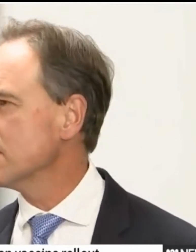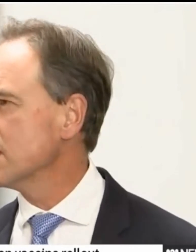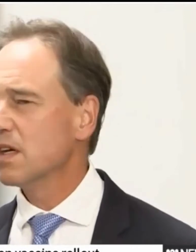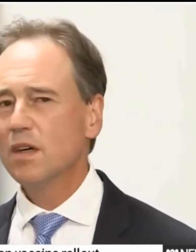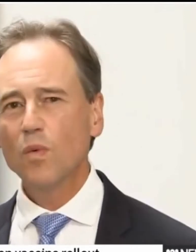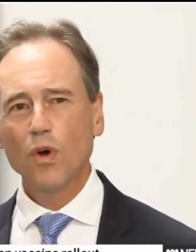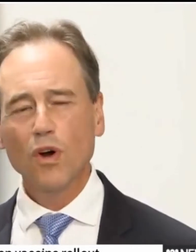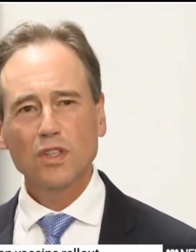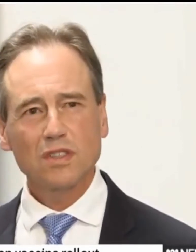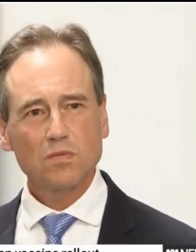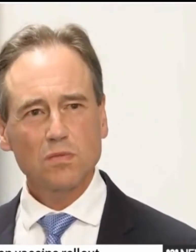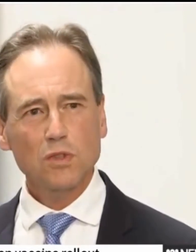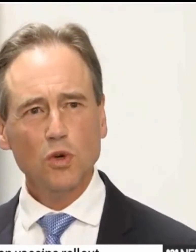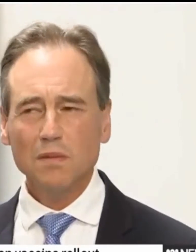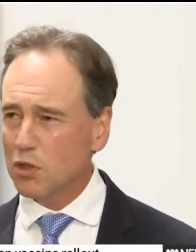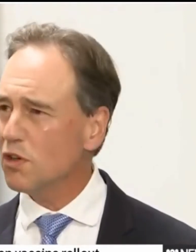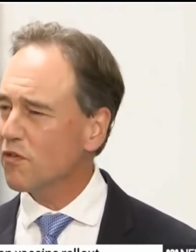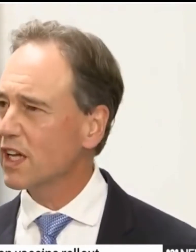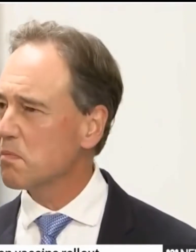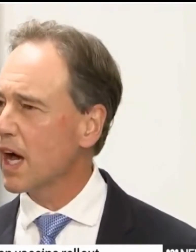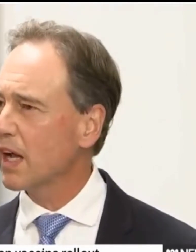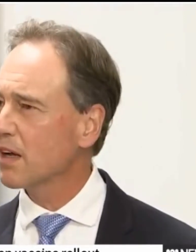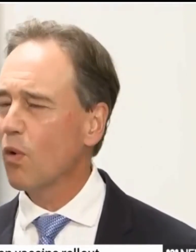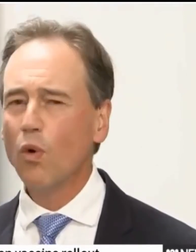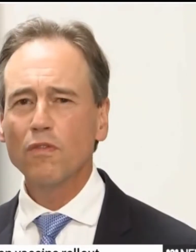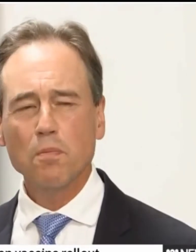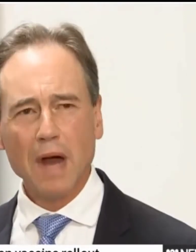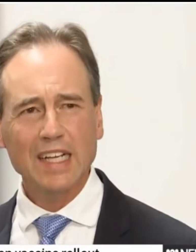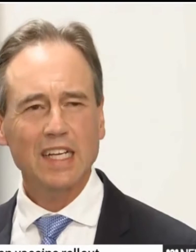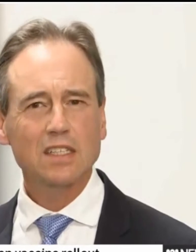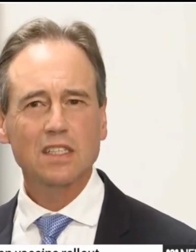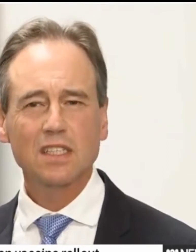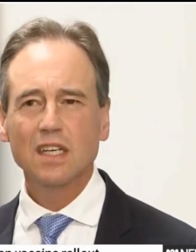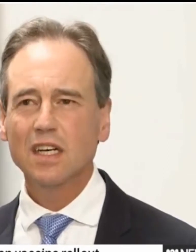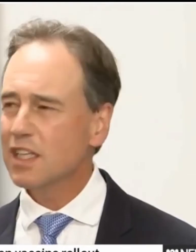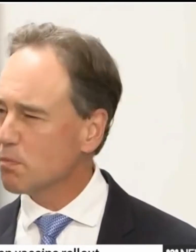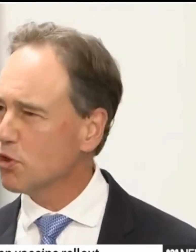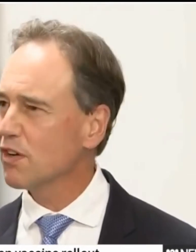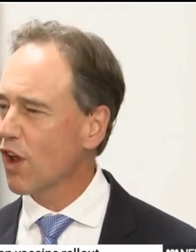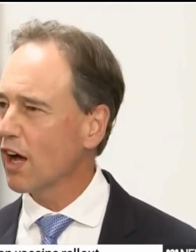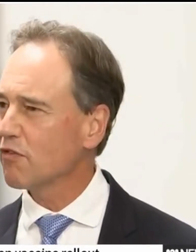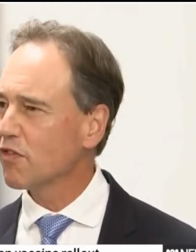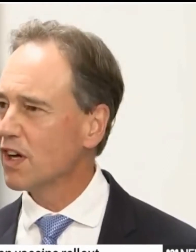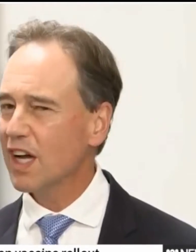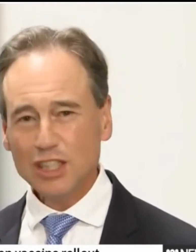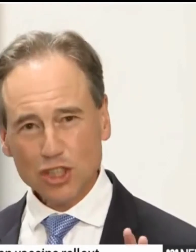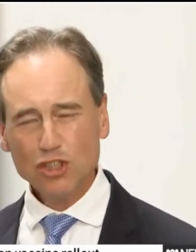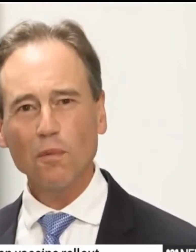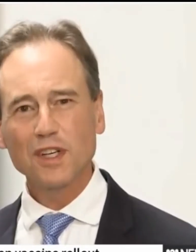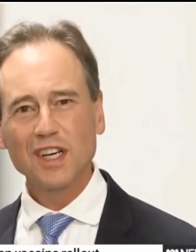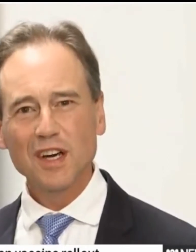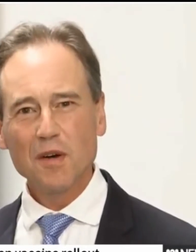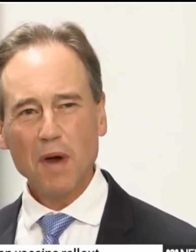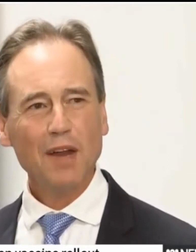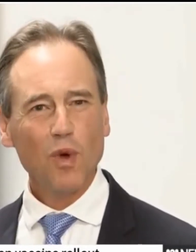Ivan, was talking beautifully about all of the paintings and the beauty of life. And he